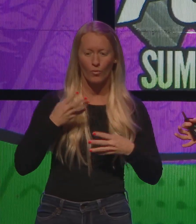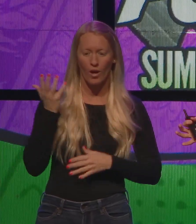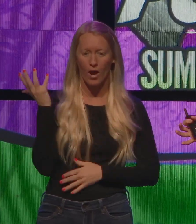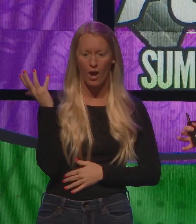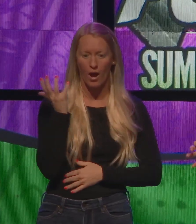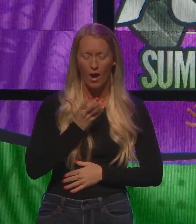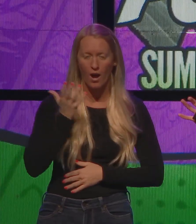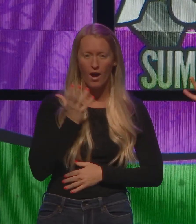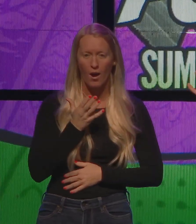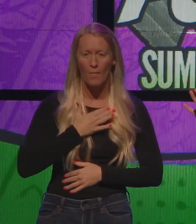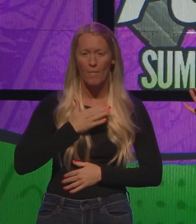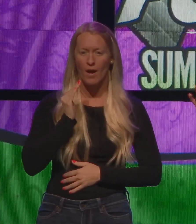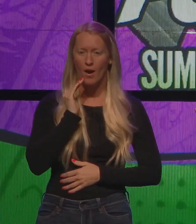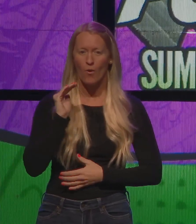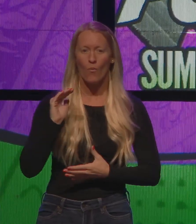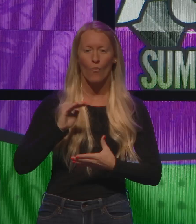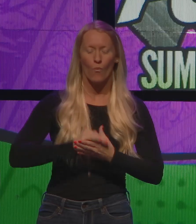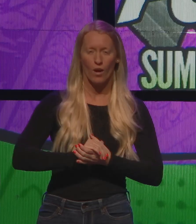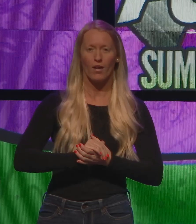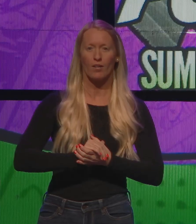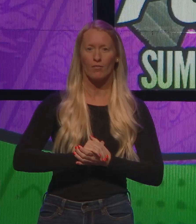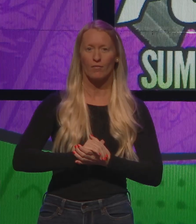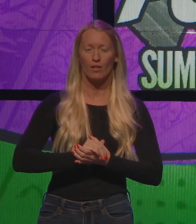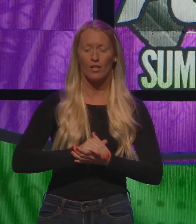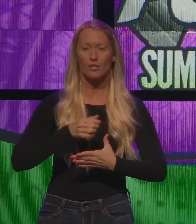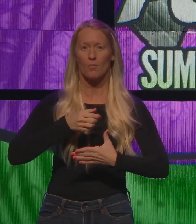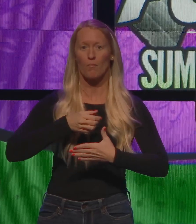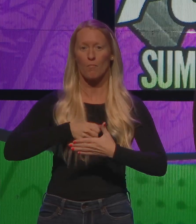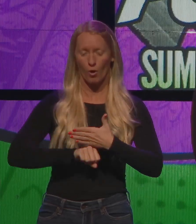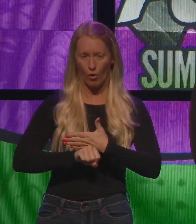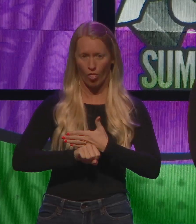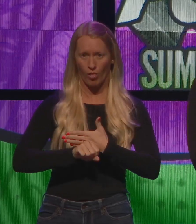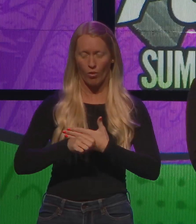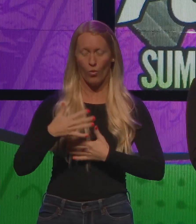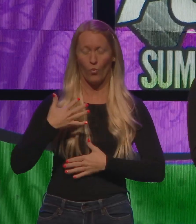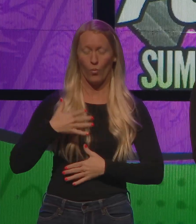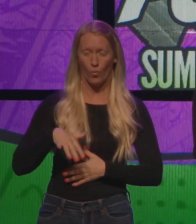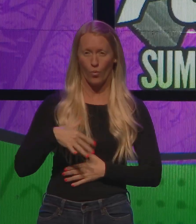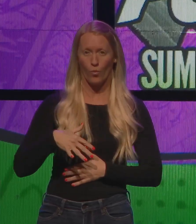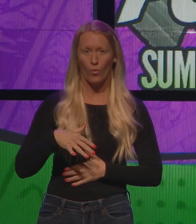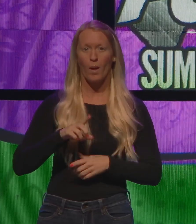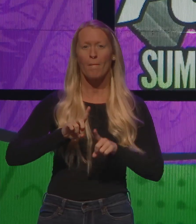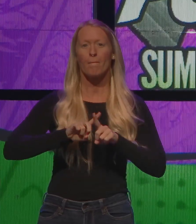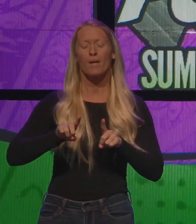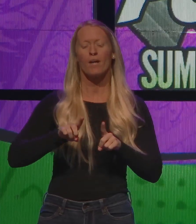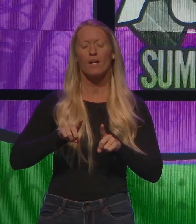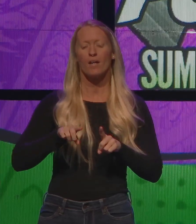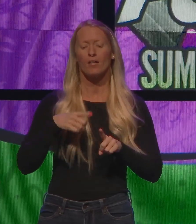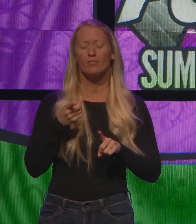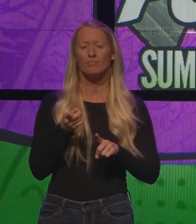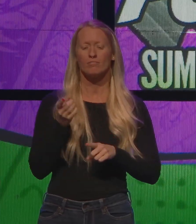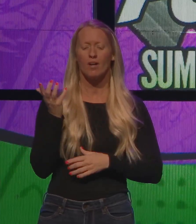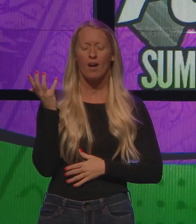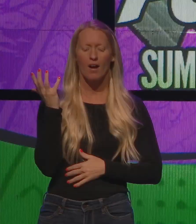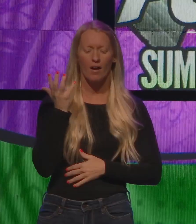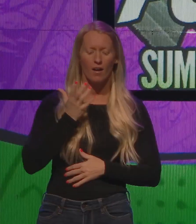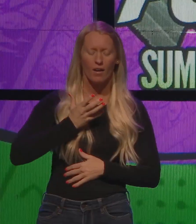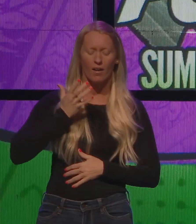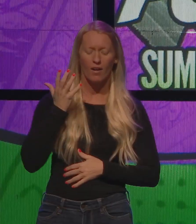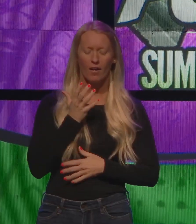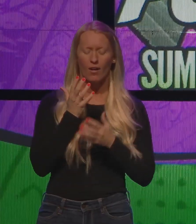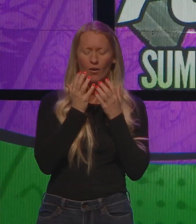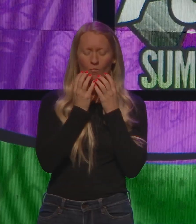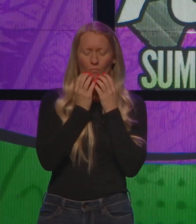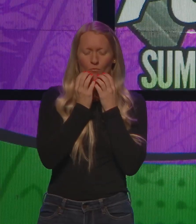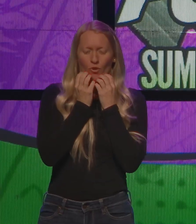at my wife, because birth, whoa. But awe at this precious little baby that I